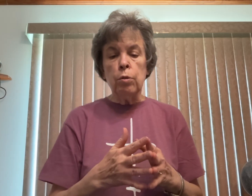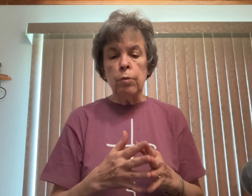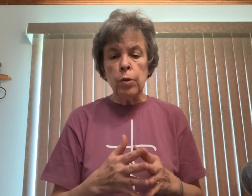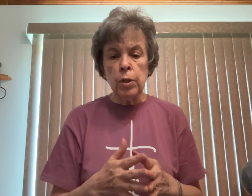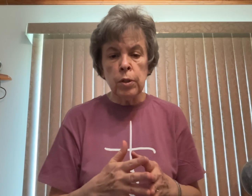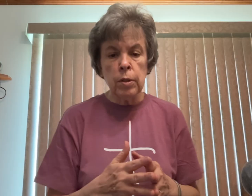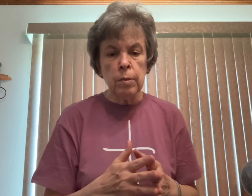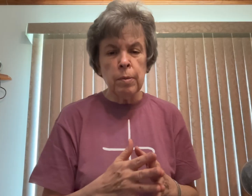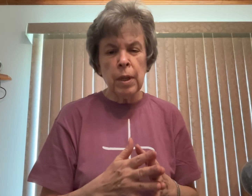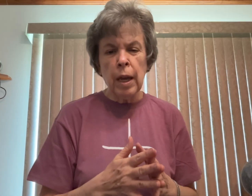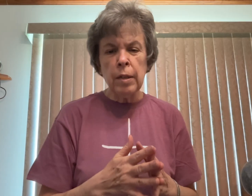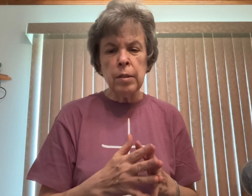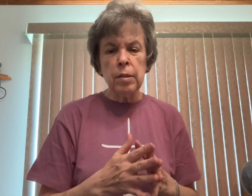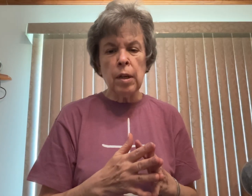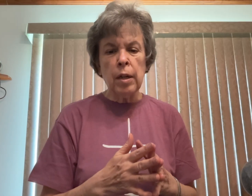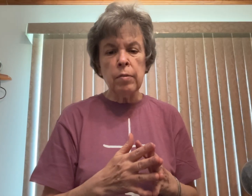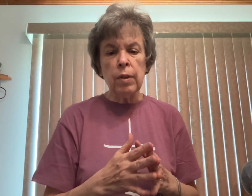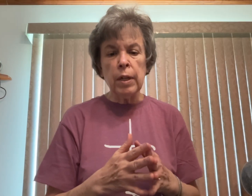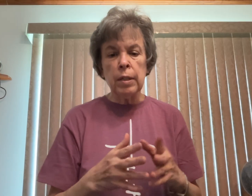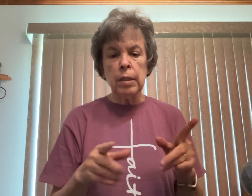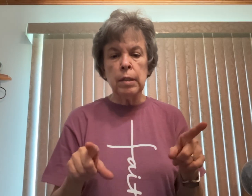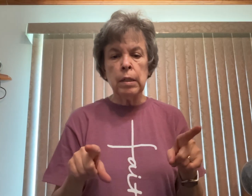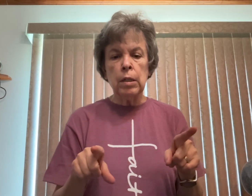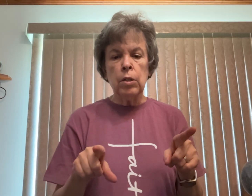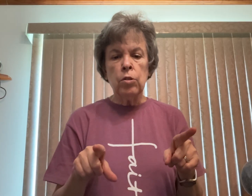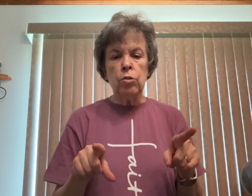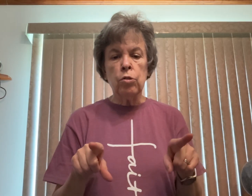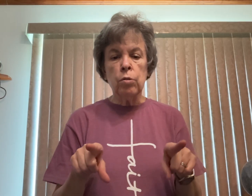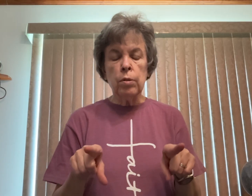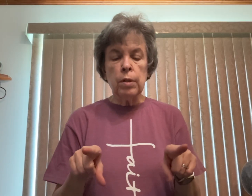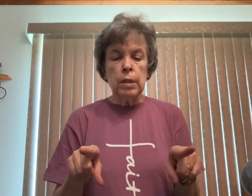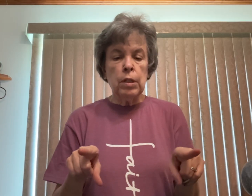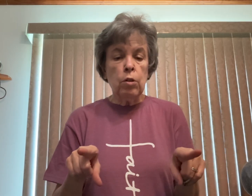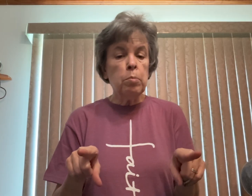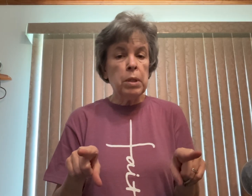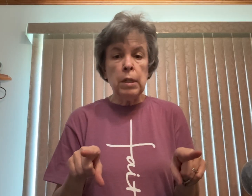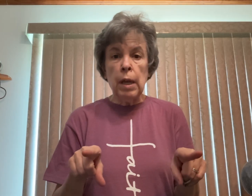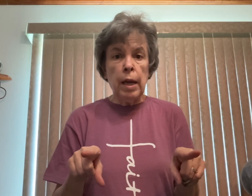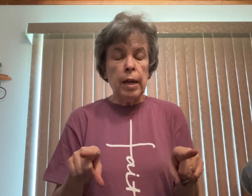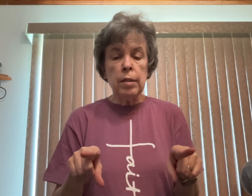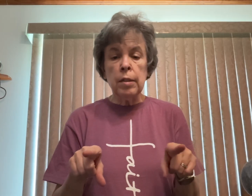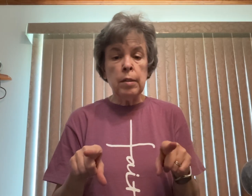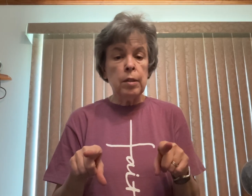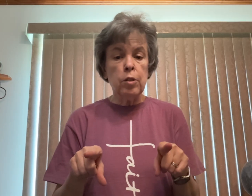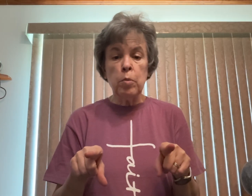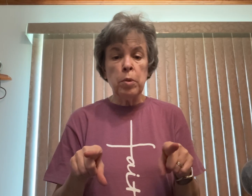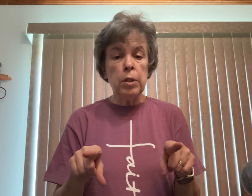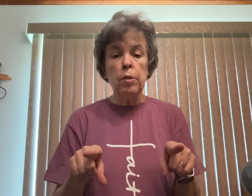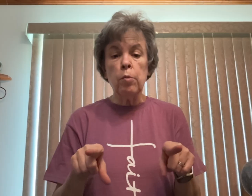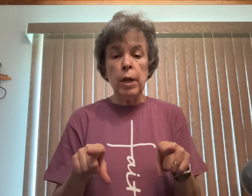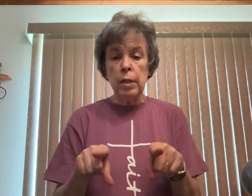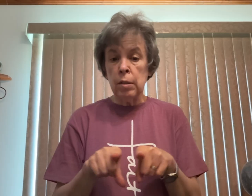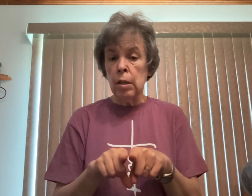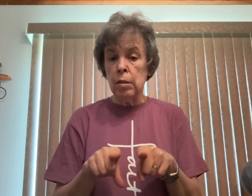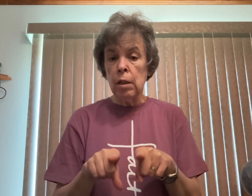for this it's kind of like it could be actually interpreted either way, as